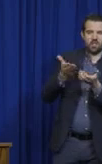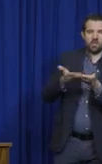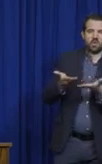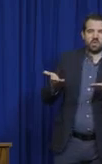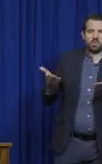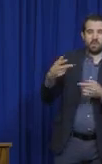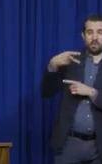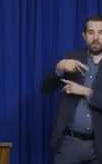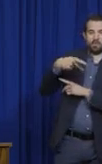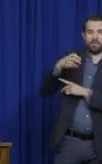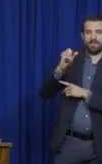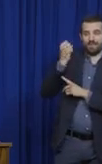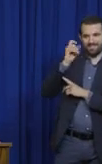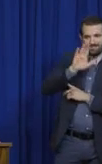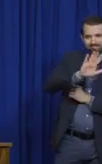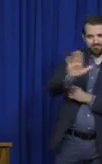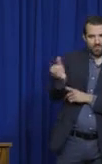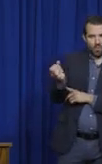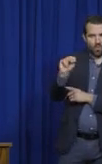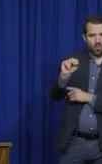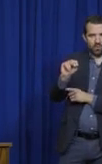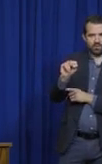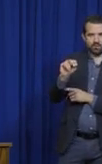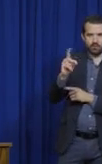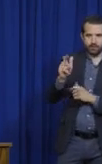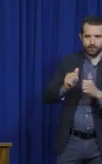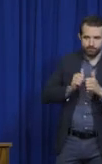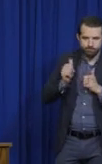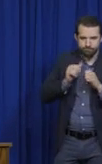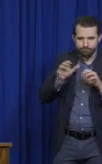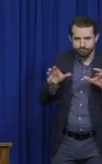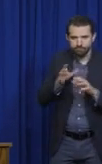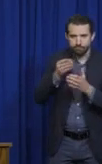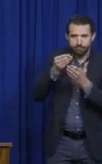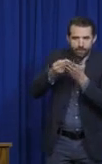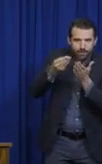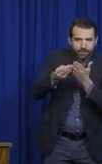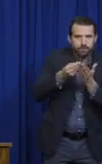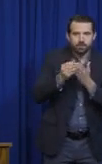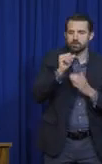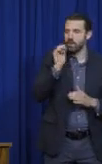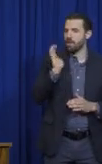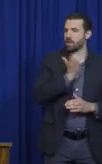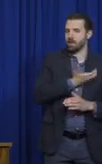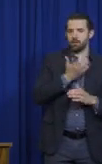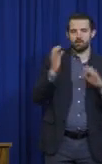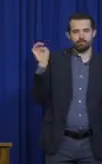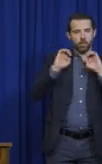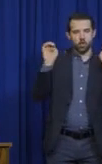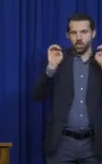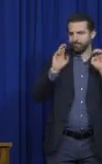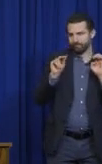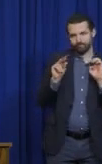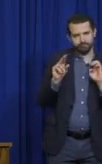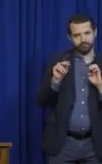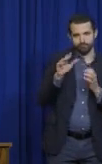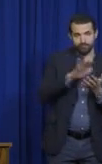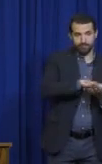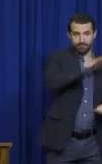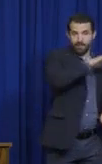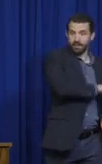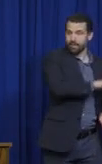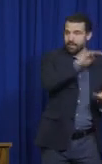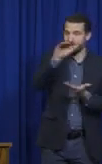own as separate and distinct from the emergency supplies that are sent out by our public health